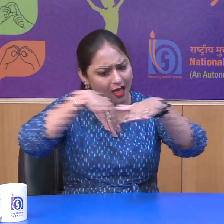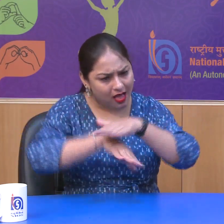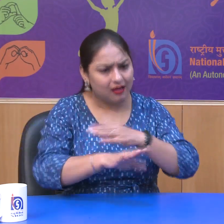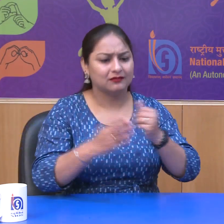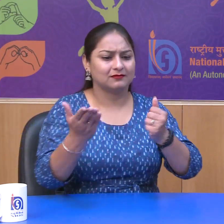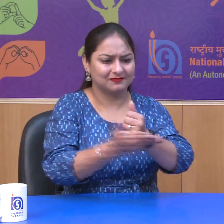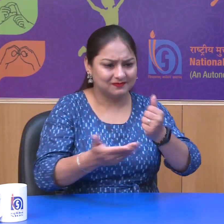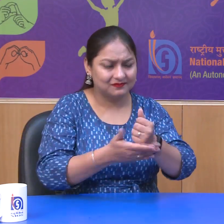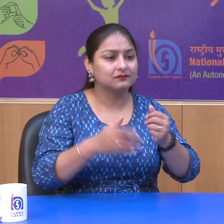industries.